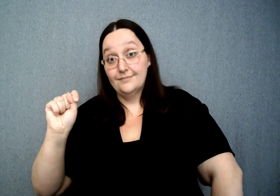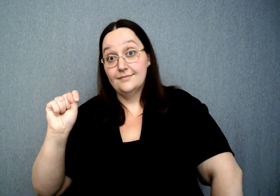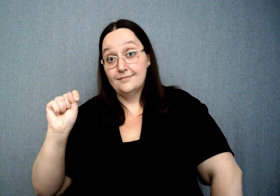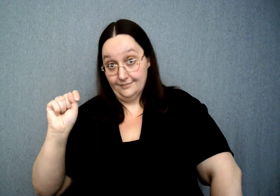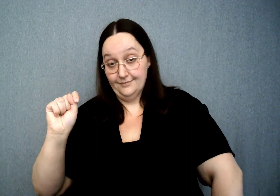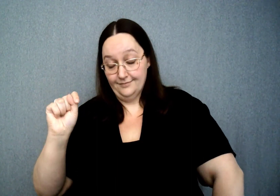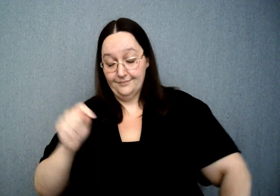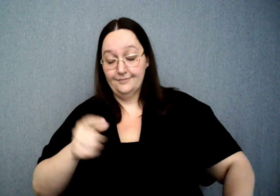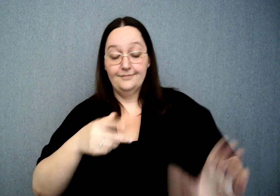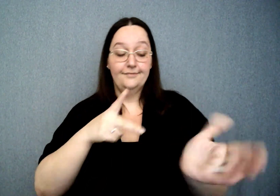we go.